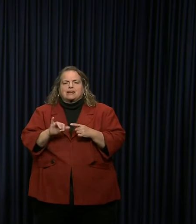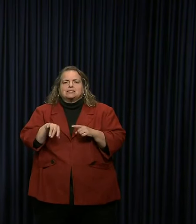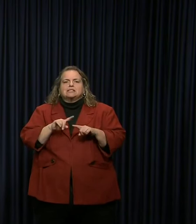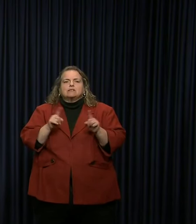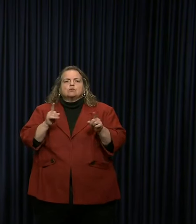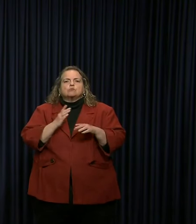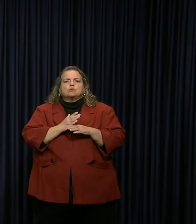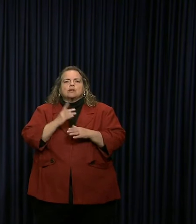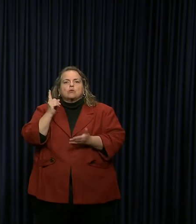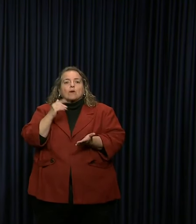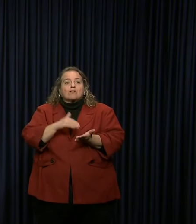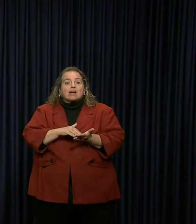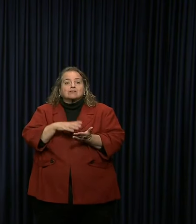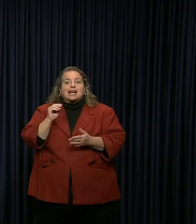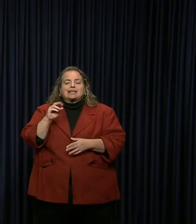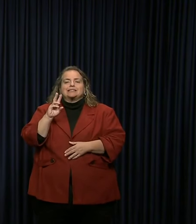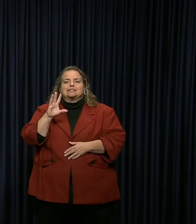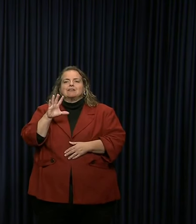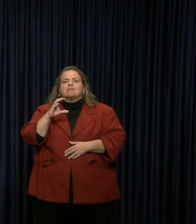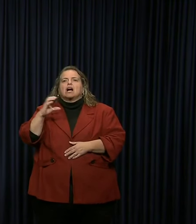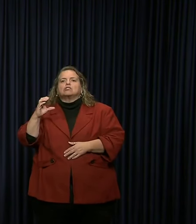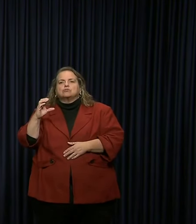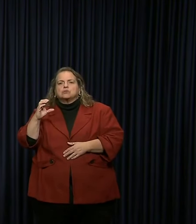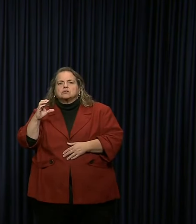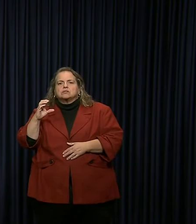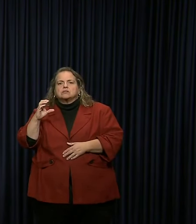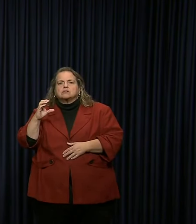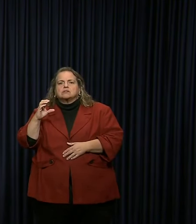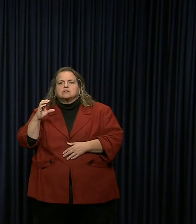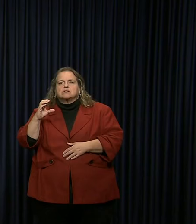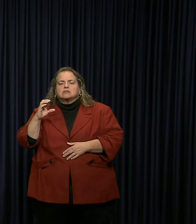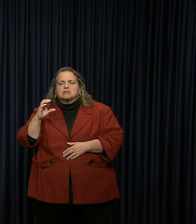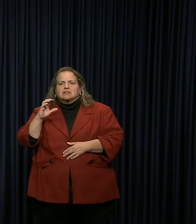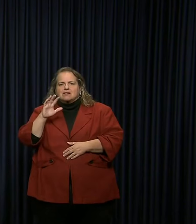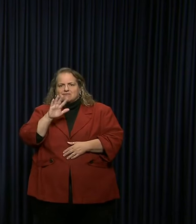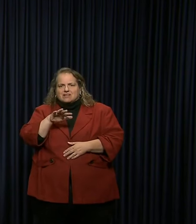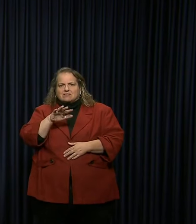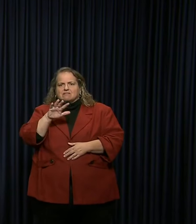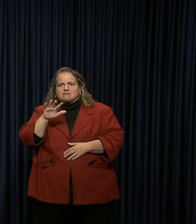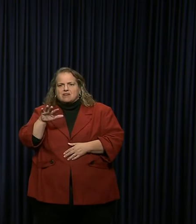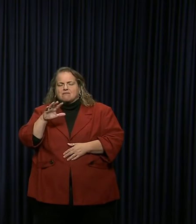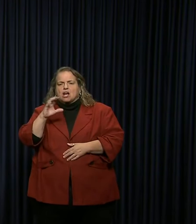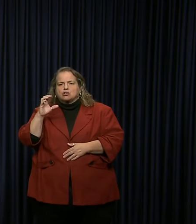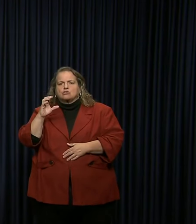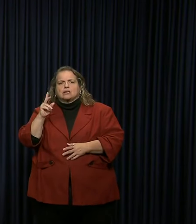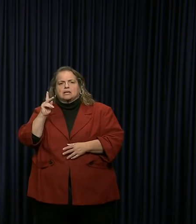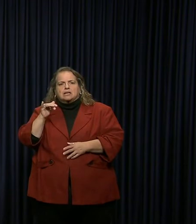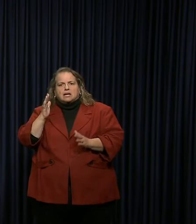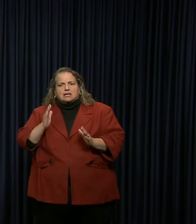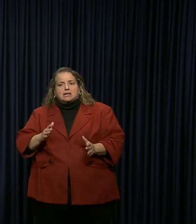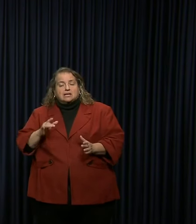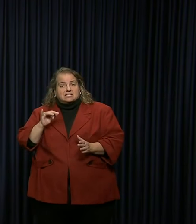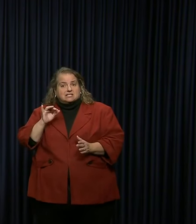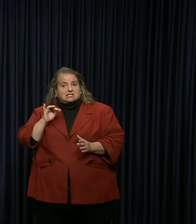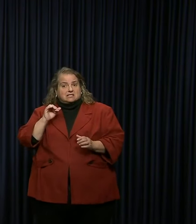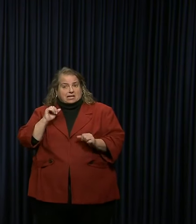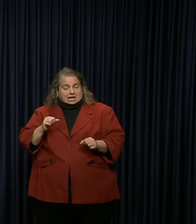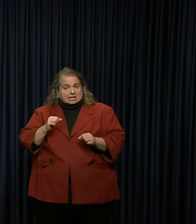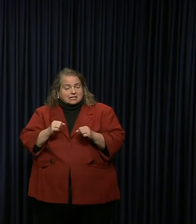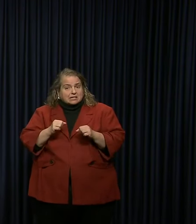between 1,000 and 6,500. Aren't 5,500 Kentuckians worth it, even if the model is